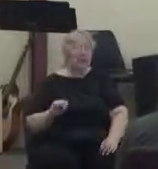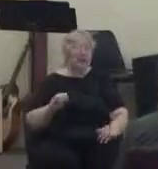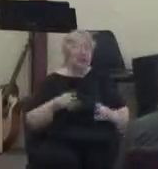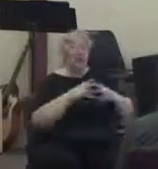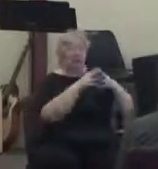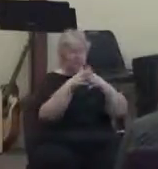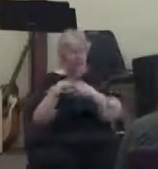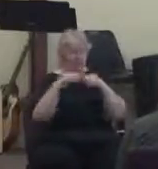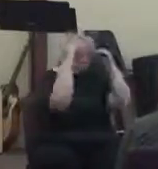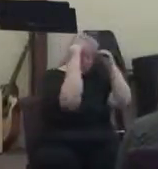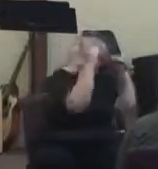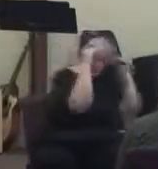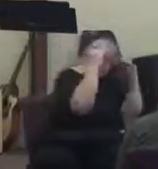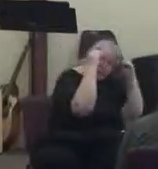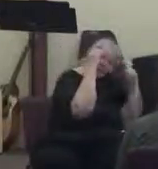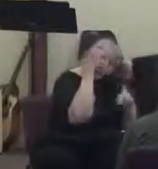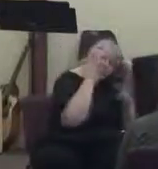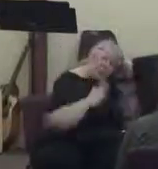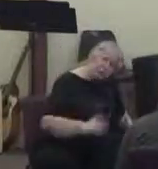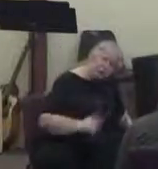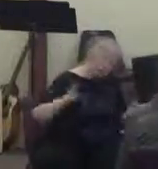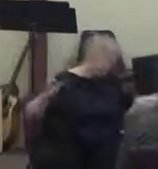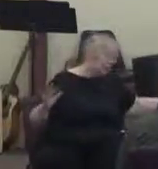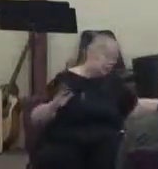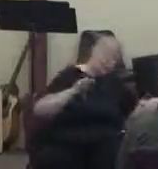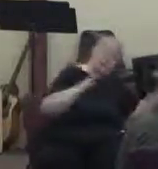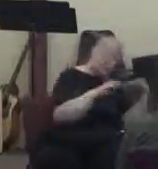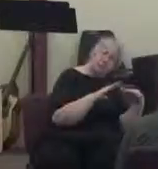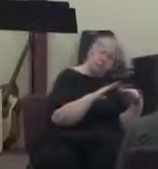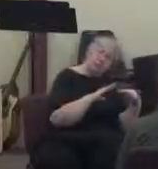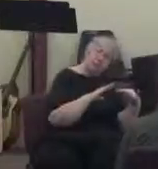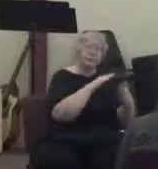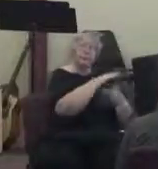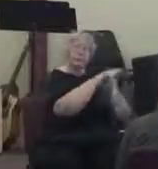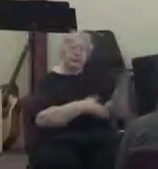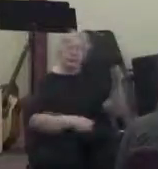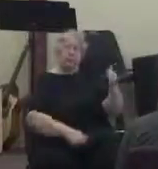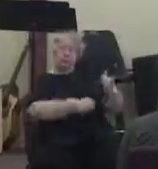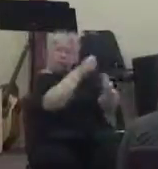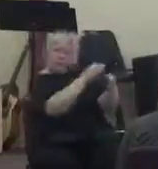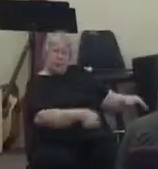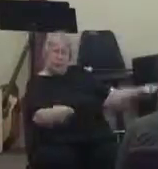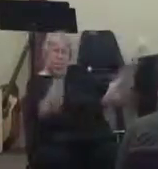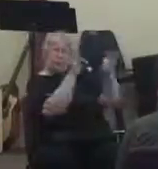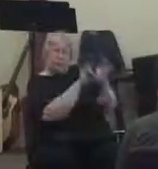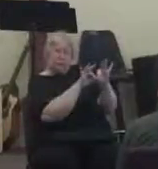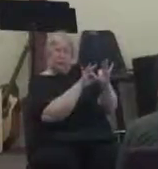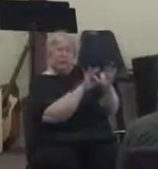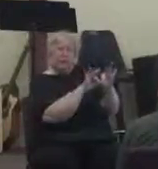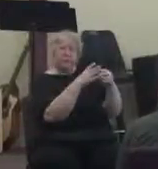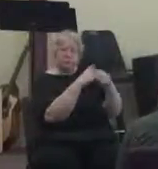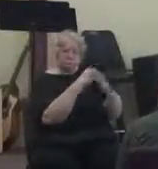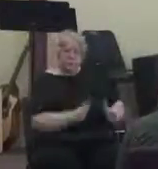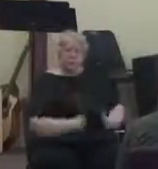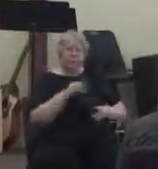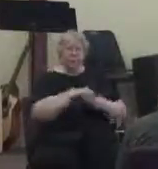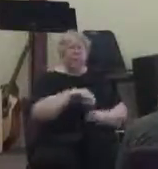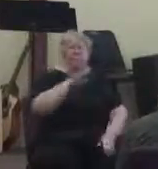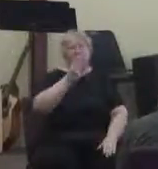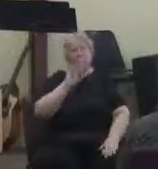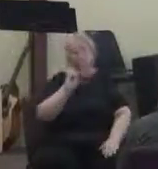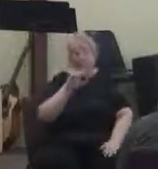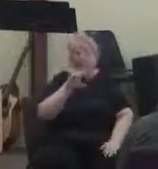to train pastors. They've gathered together. Some of the key leaders in Belize in Central America,